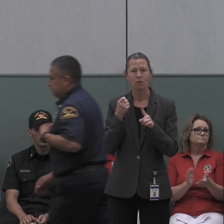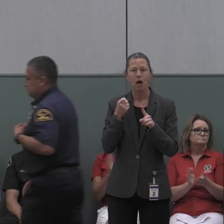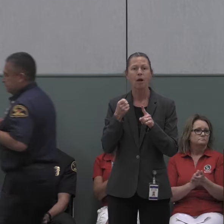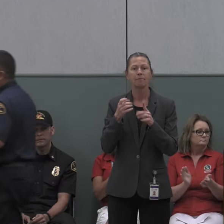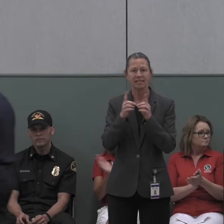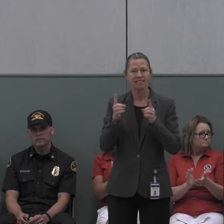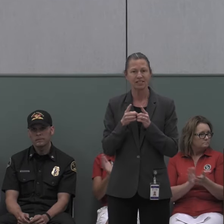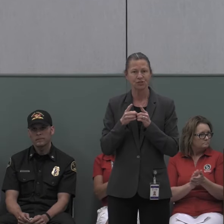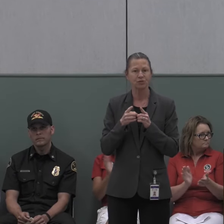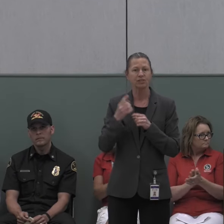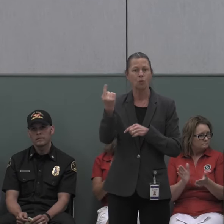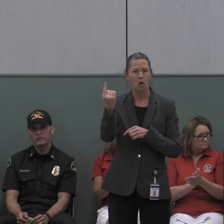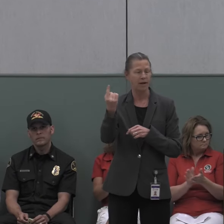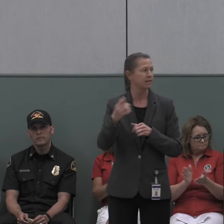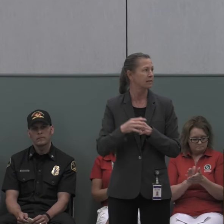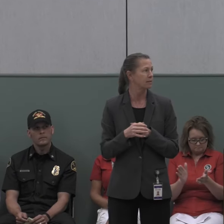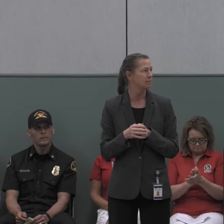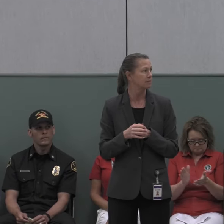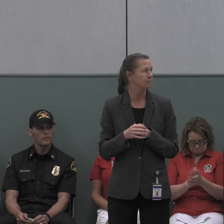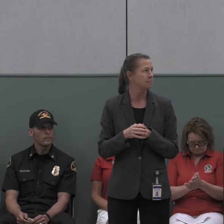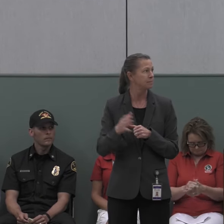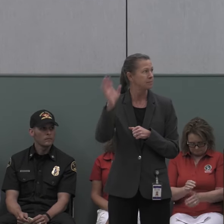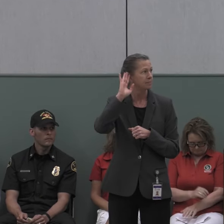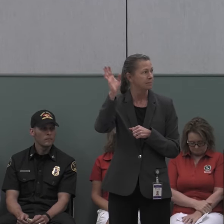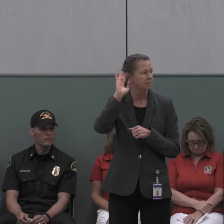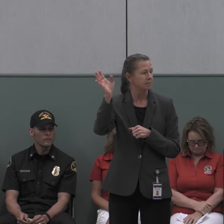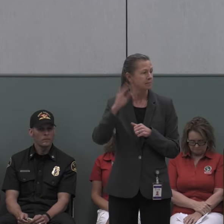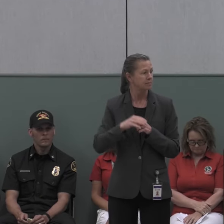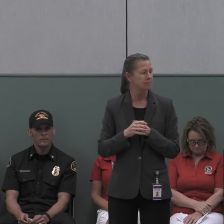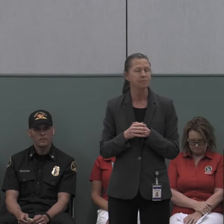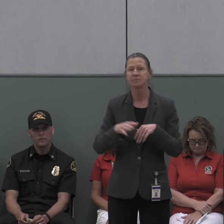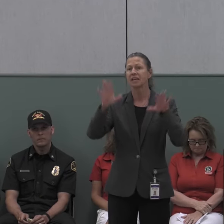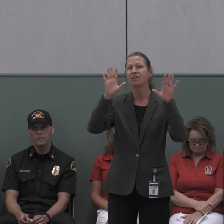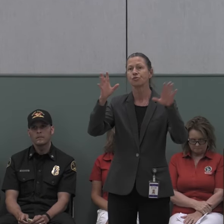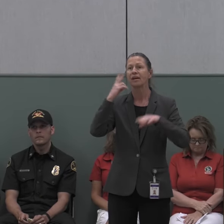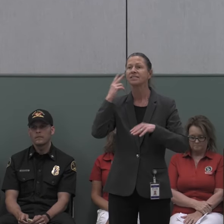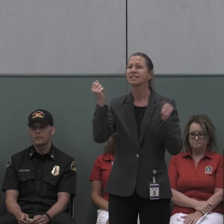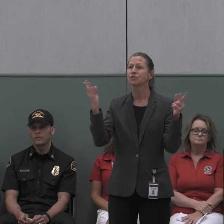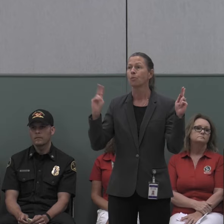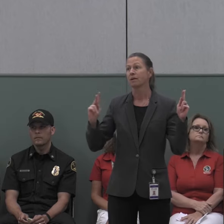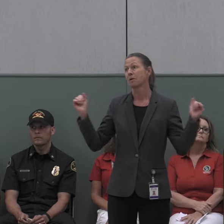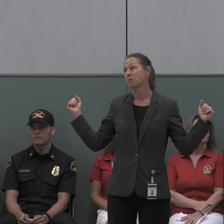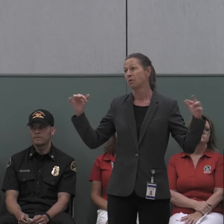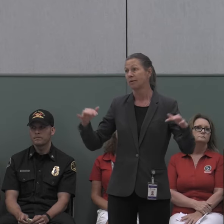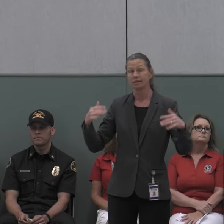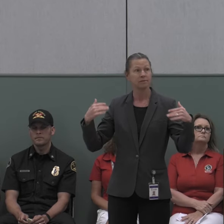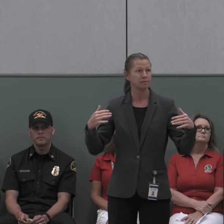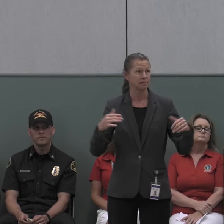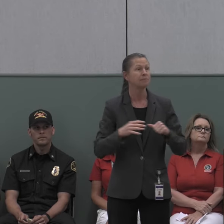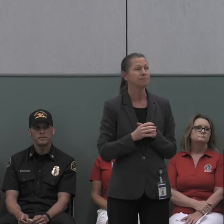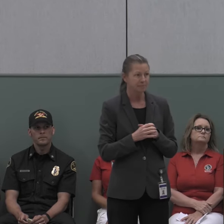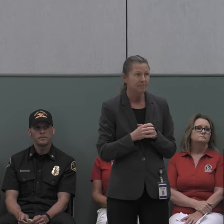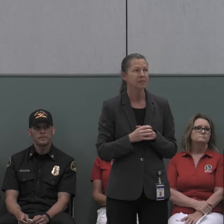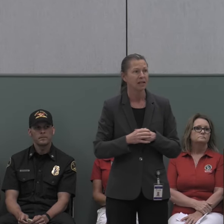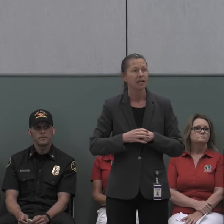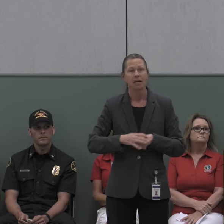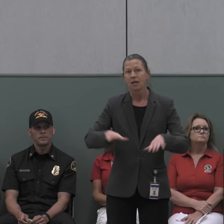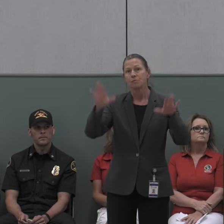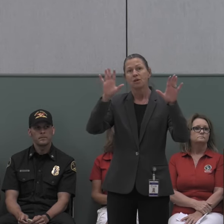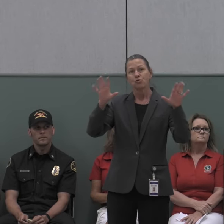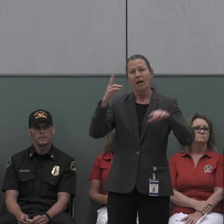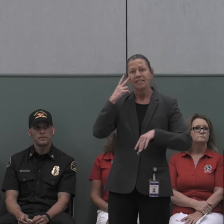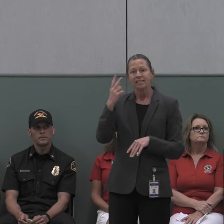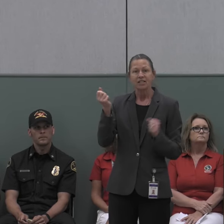Thank you very much. Thank you very much. I'll be quick. It's great to see so many people here. It's been great to see so many